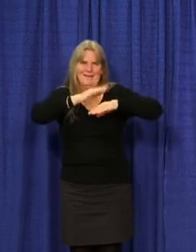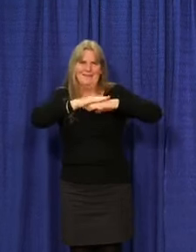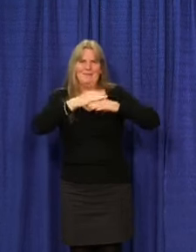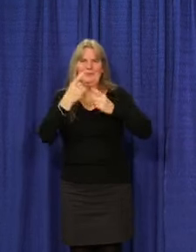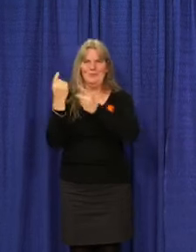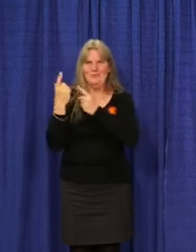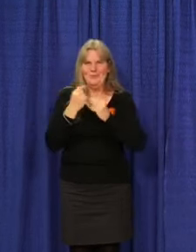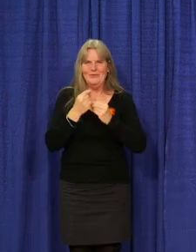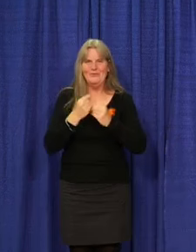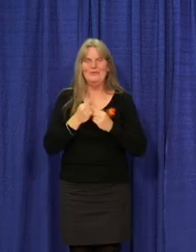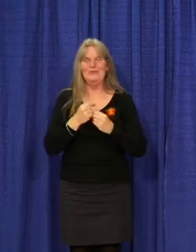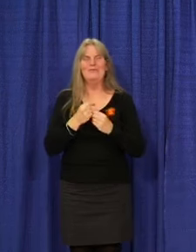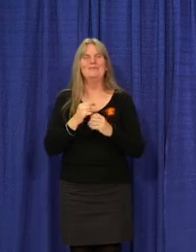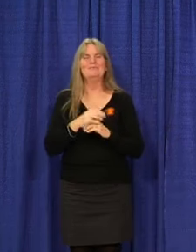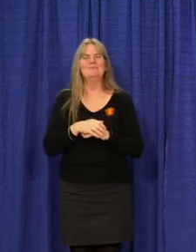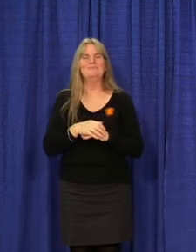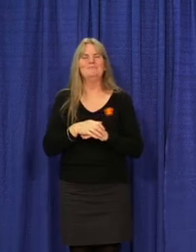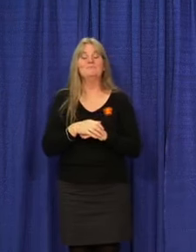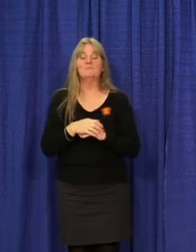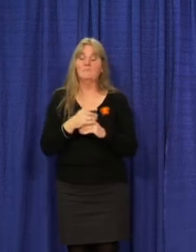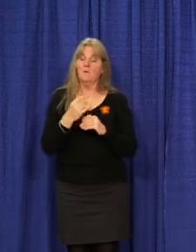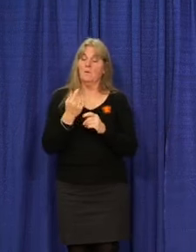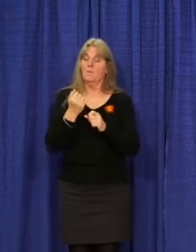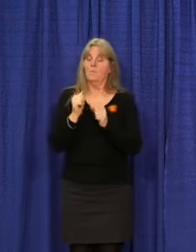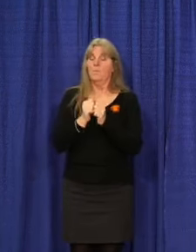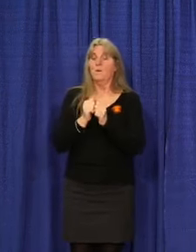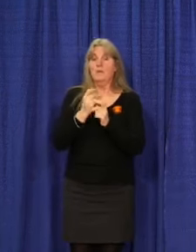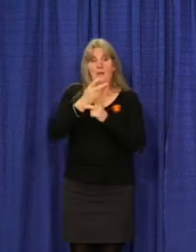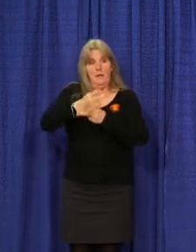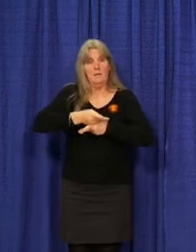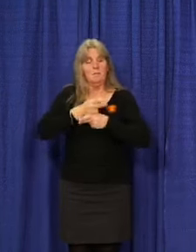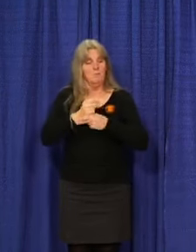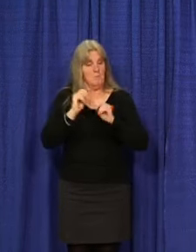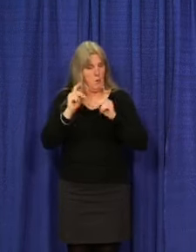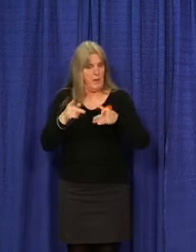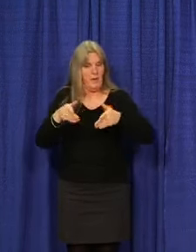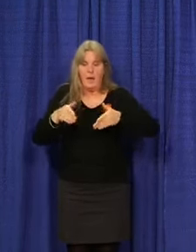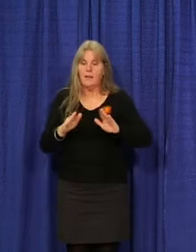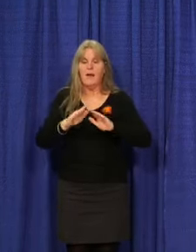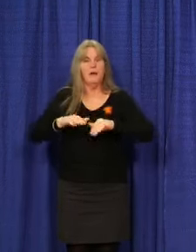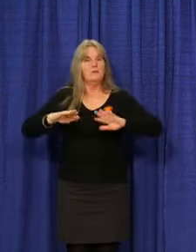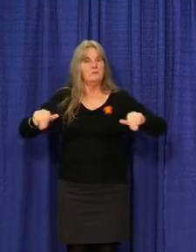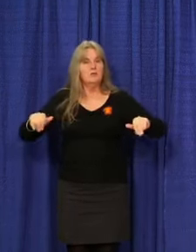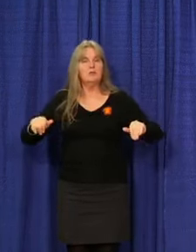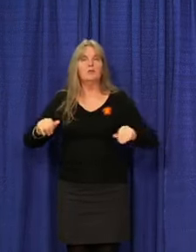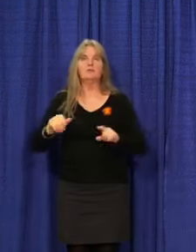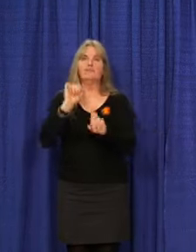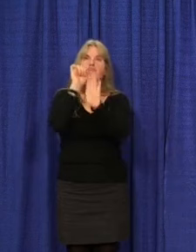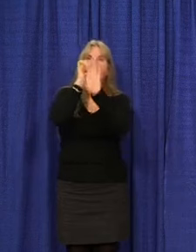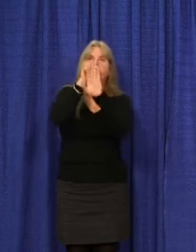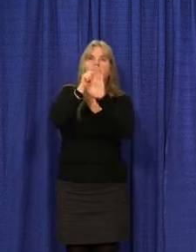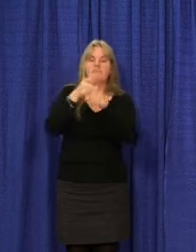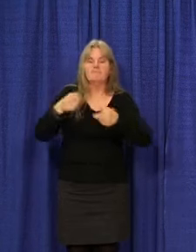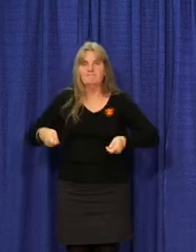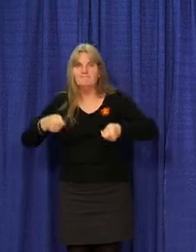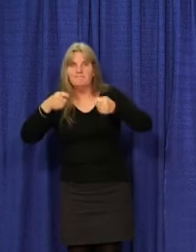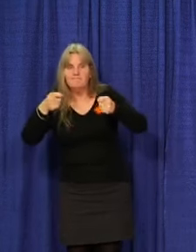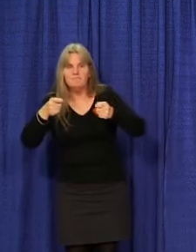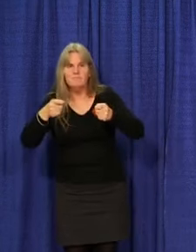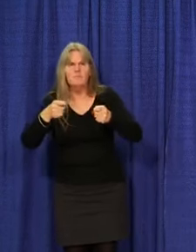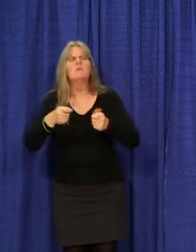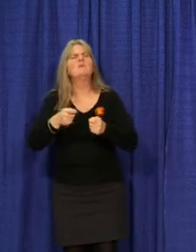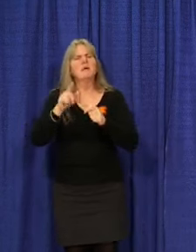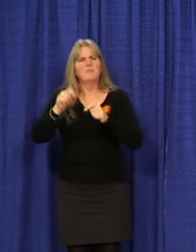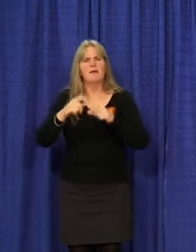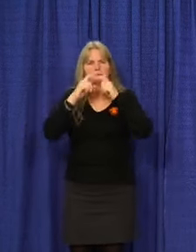that. With proper precautions, it's okay for children to go trick-or-treating. They should wear a non-medical